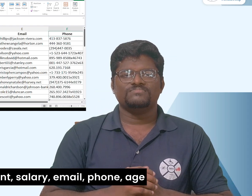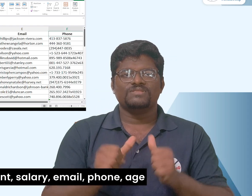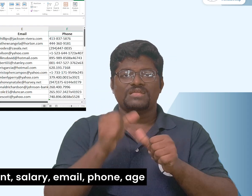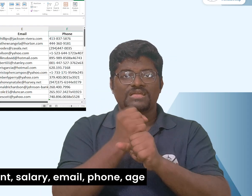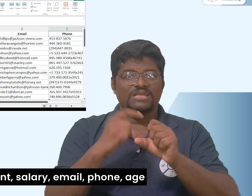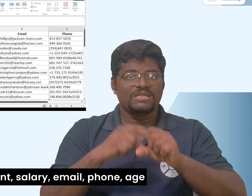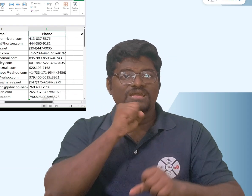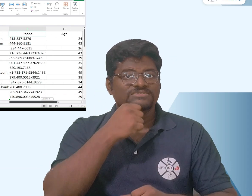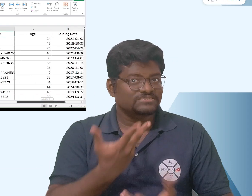age,